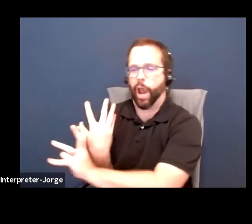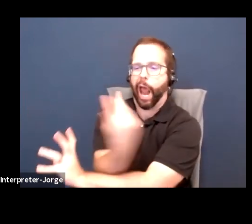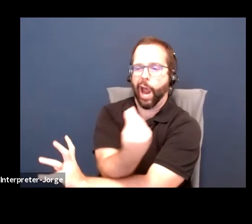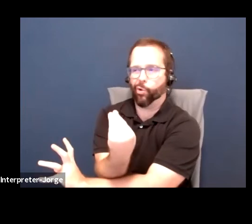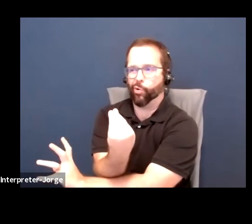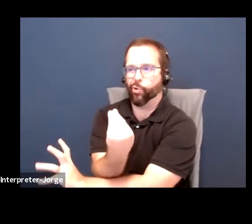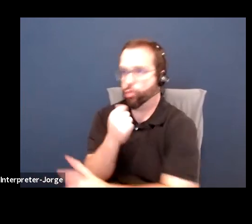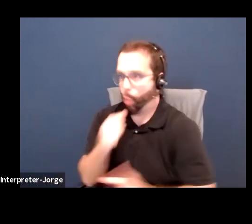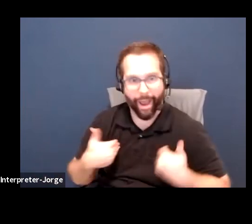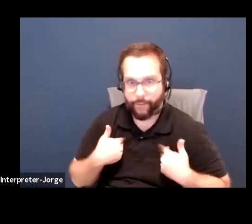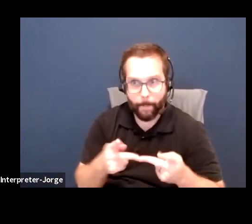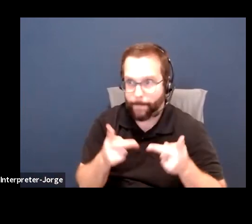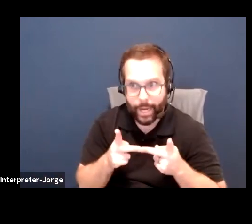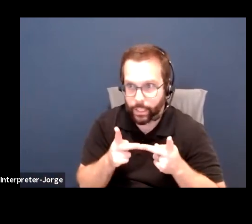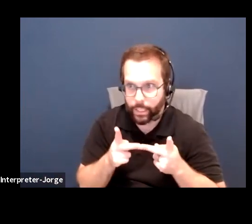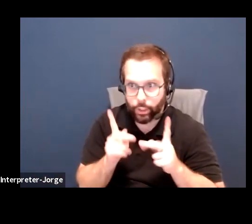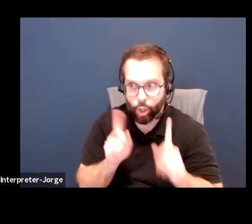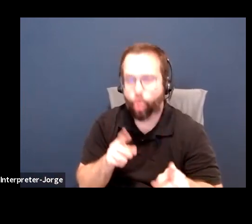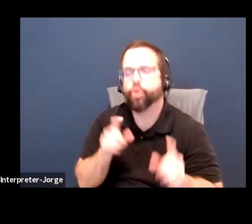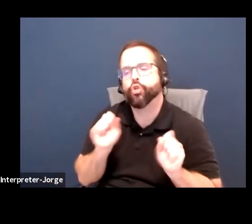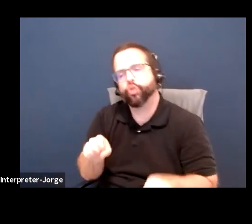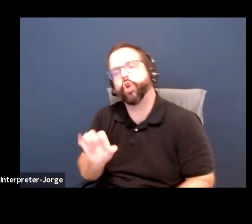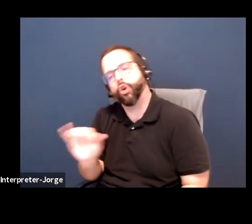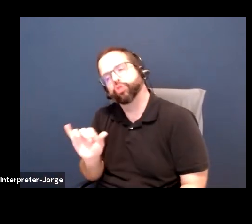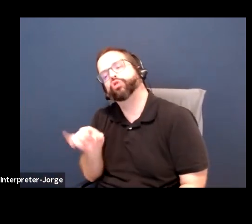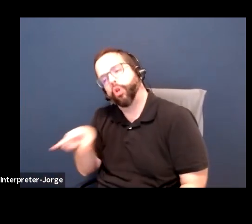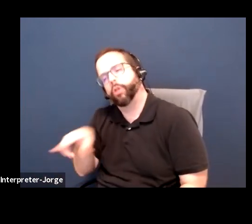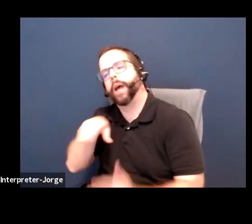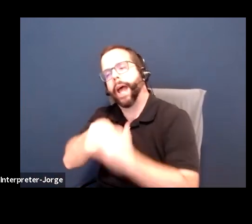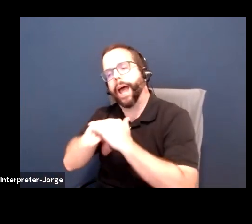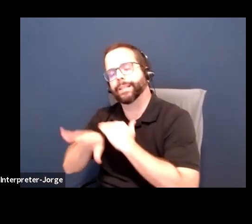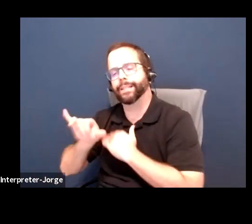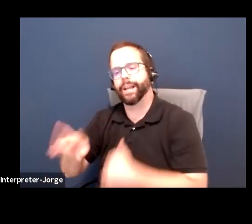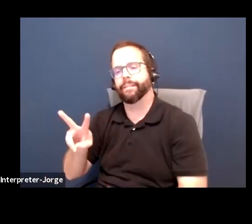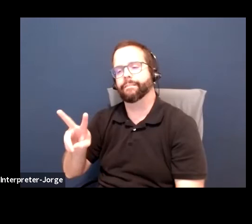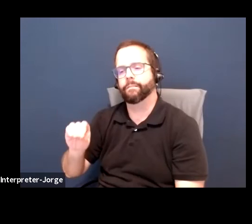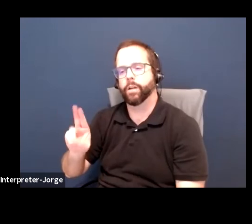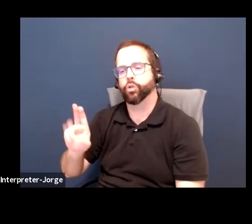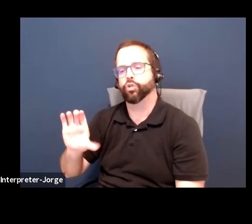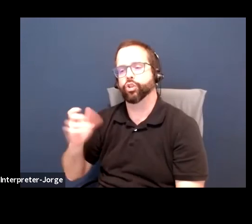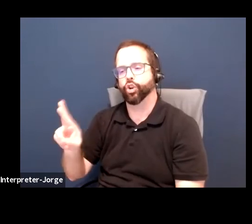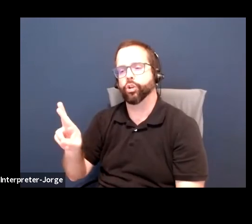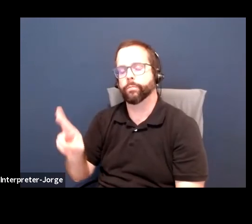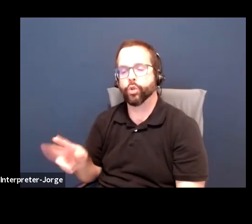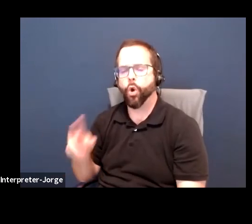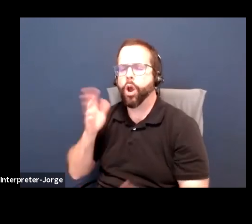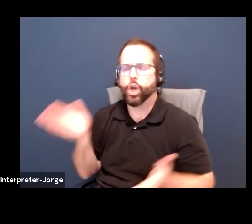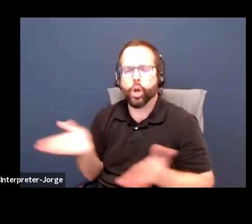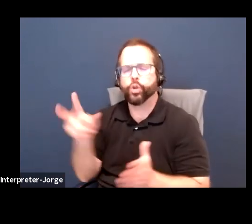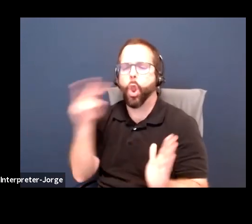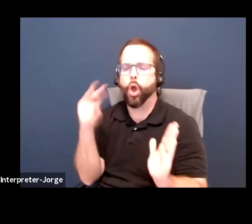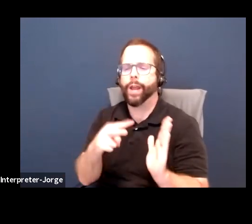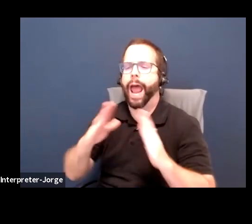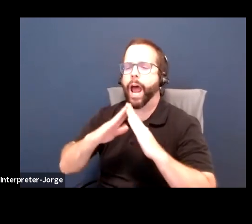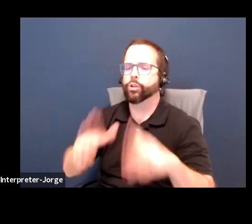also access those emergency vouchers. So I'd encourage you to look at that housing fact sheet, and happy